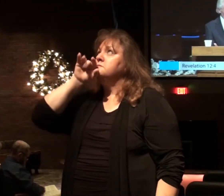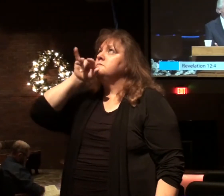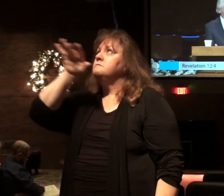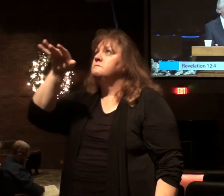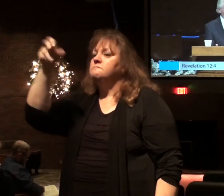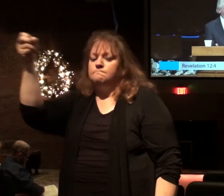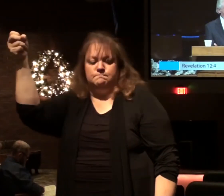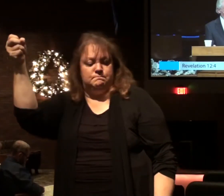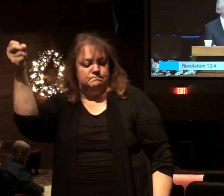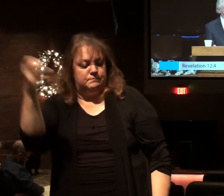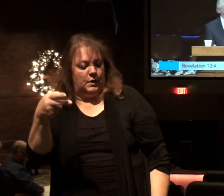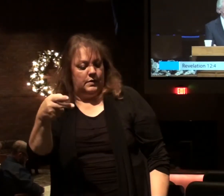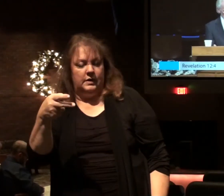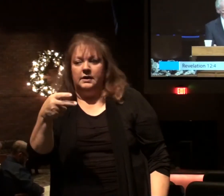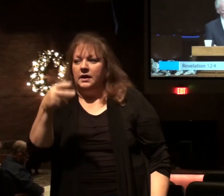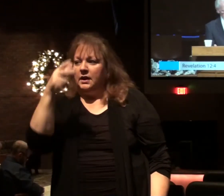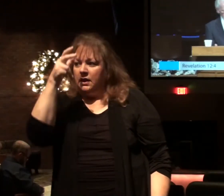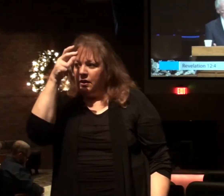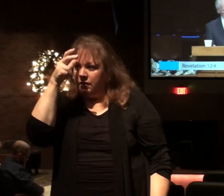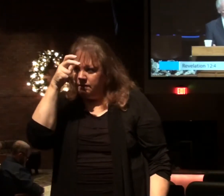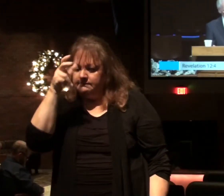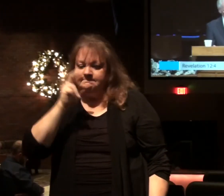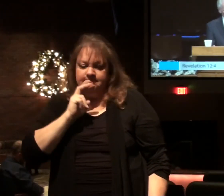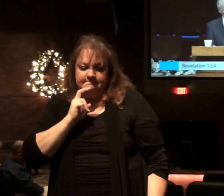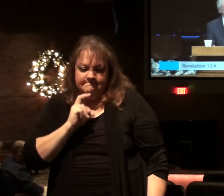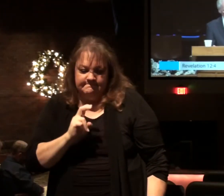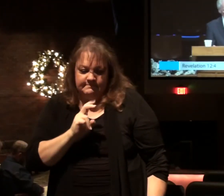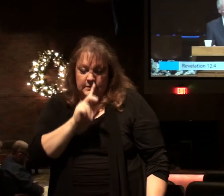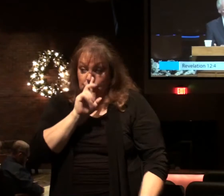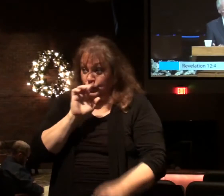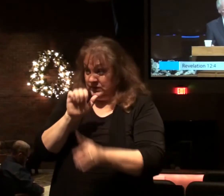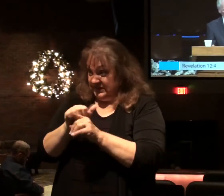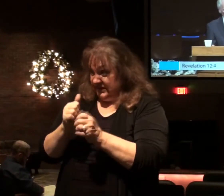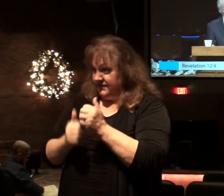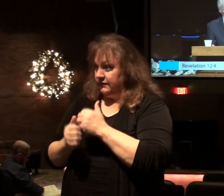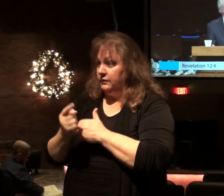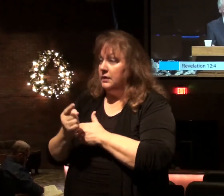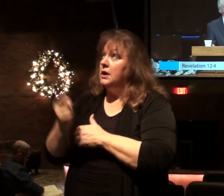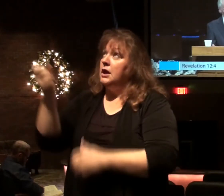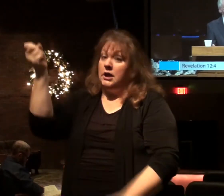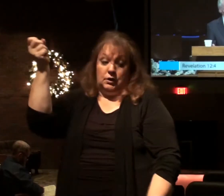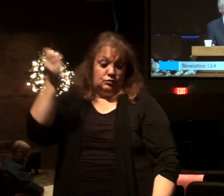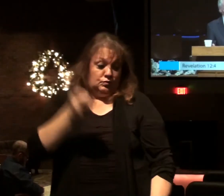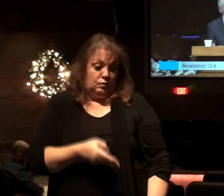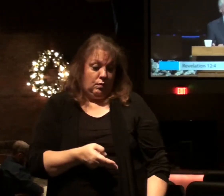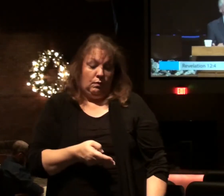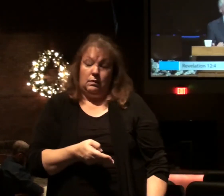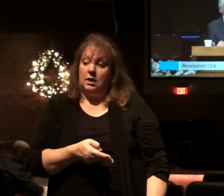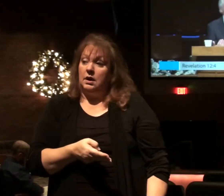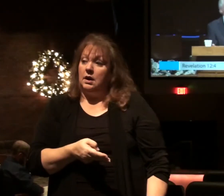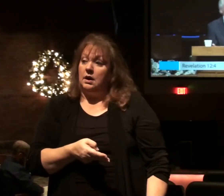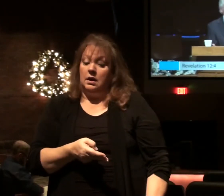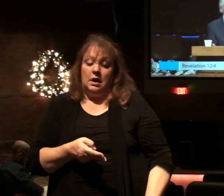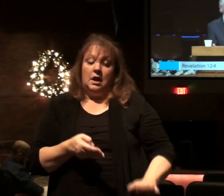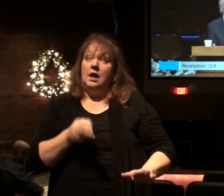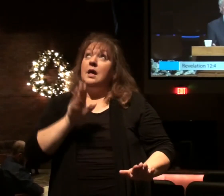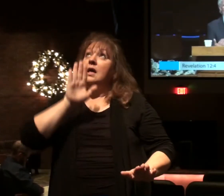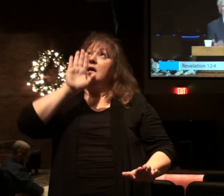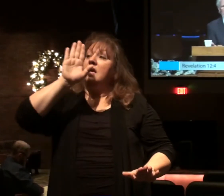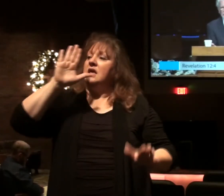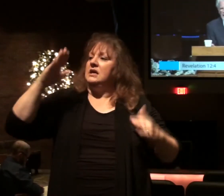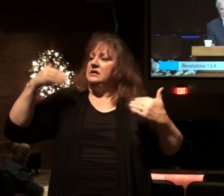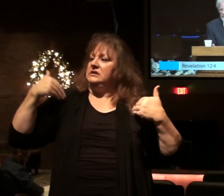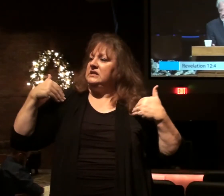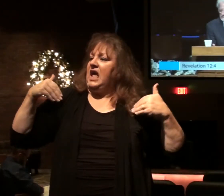thrown down, the serpent of old who's called the devil and Satan, who deceives the whole world. He was thrown down to the earth, and note this, his angels